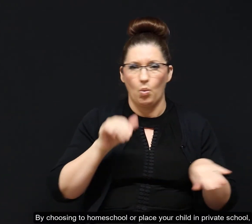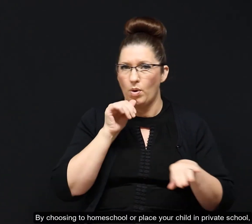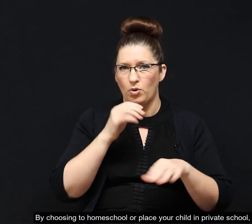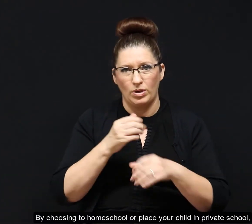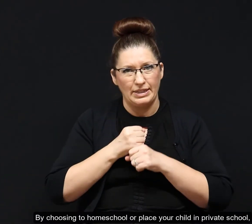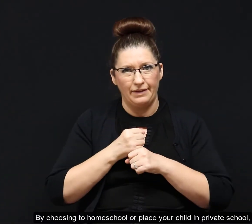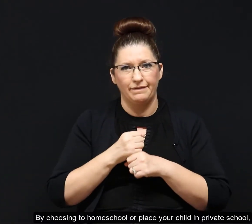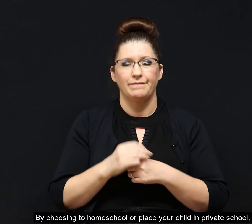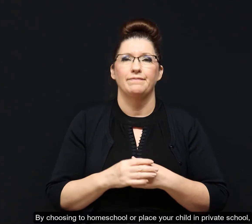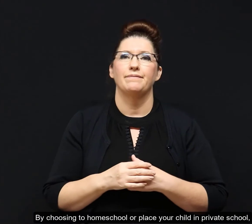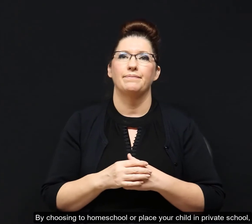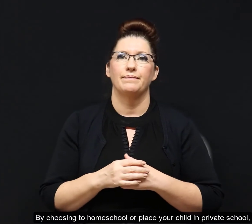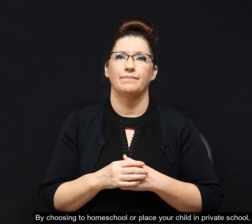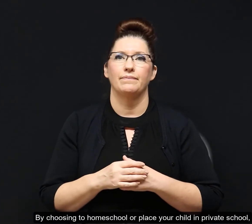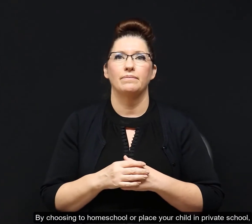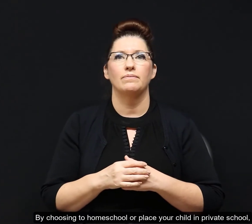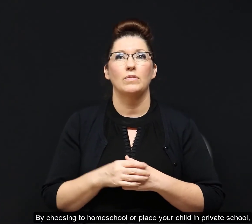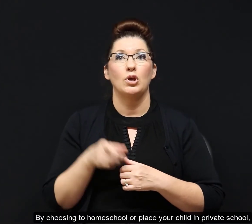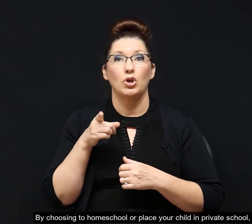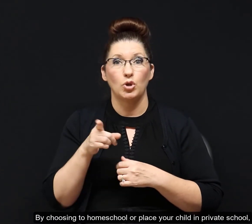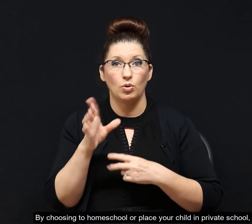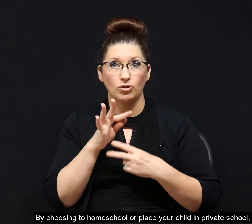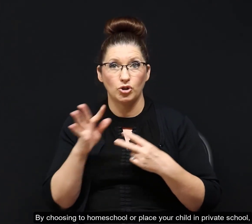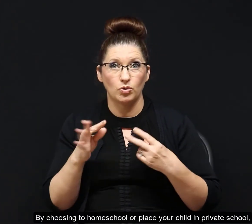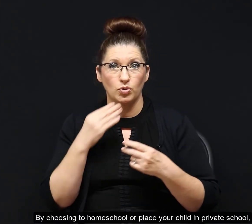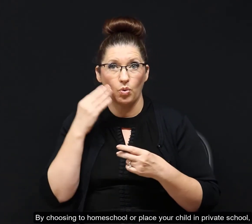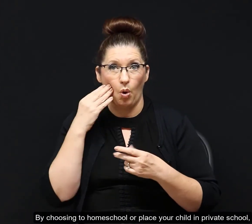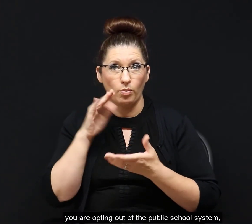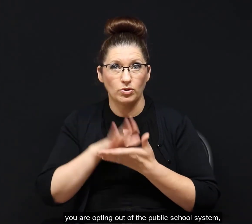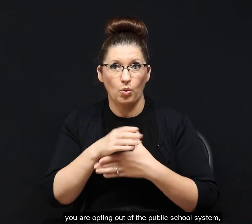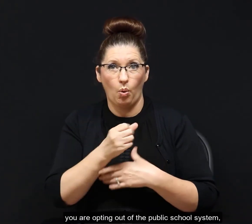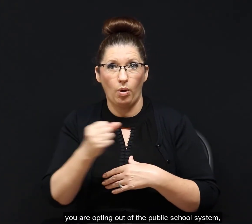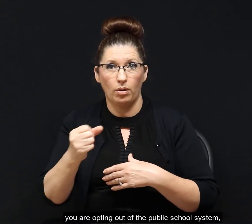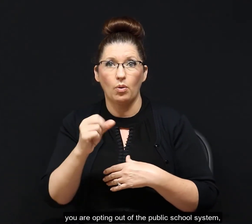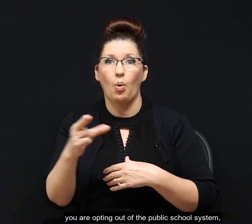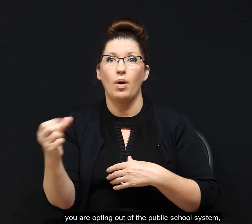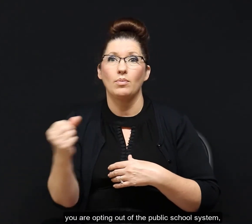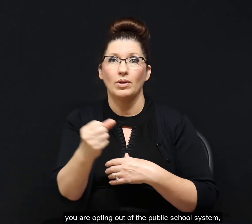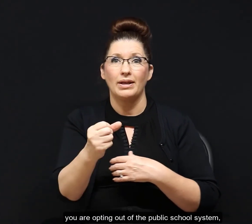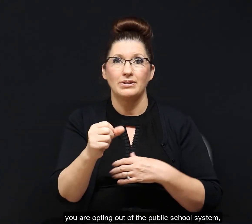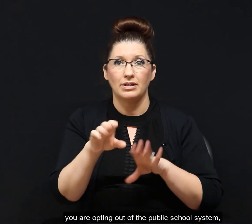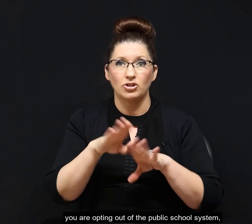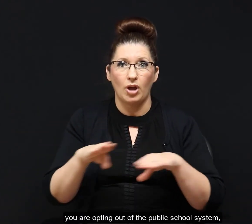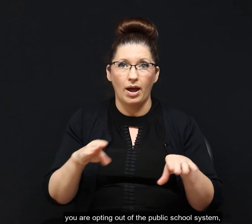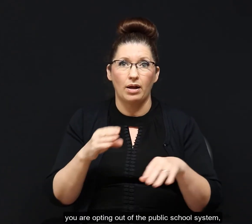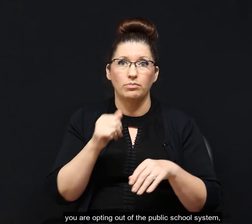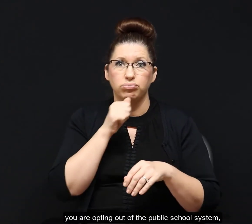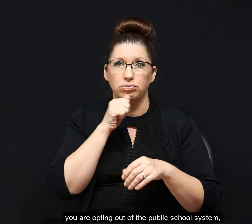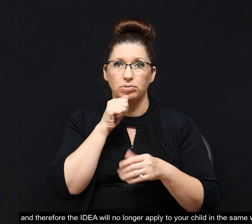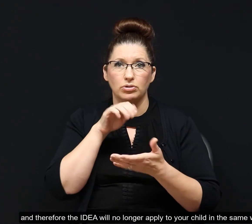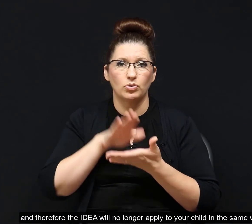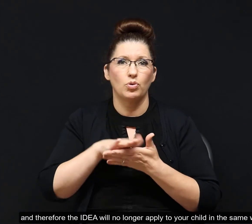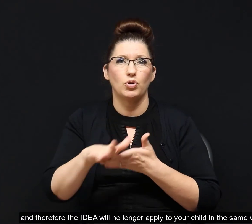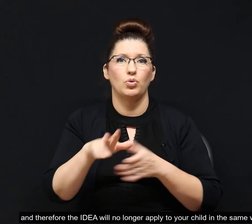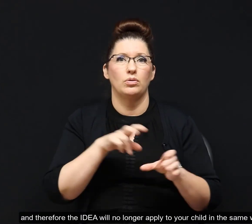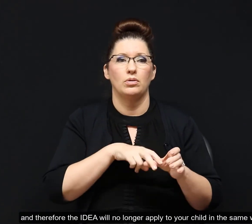By choosing to homeschool or place your child in private school, you are opting out of the public school system, and therefore